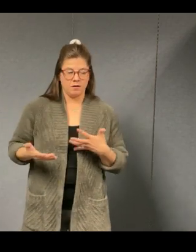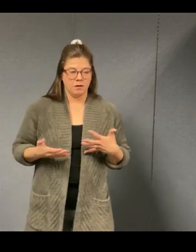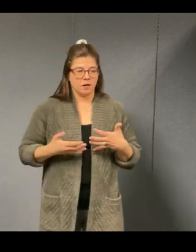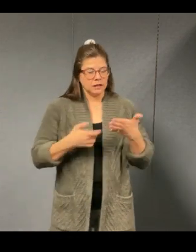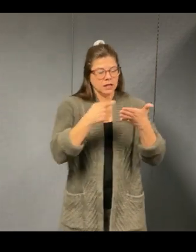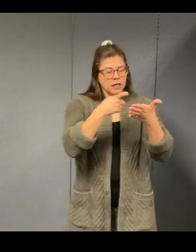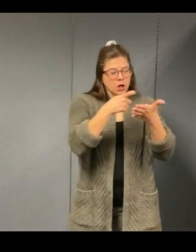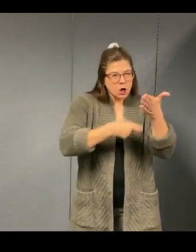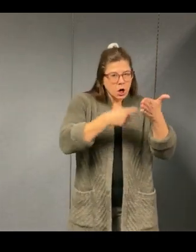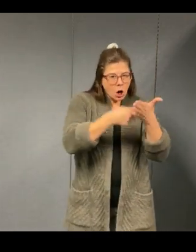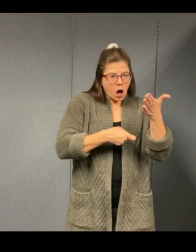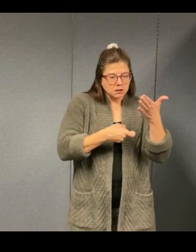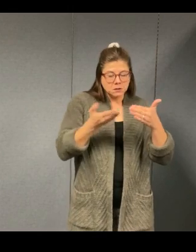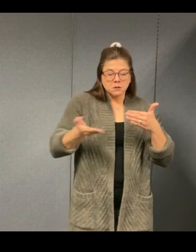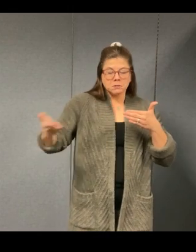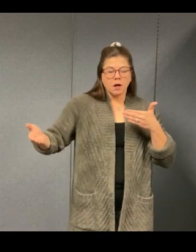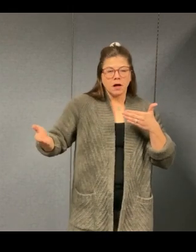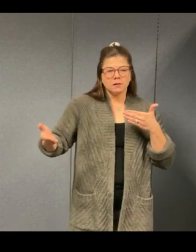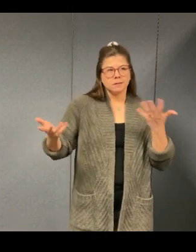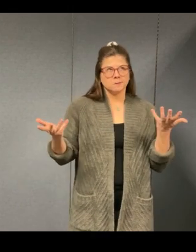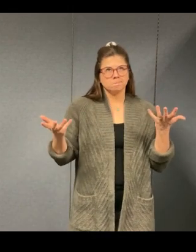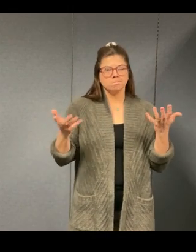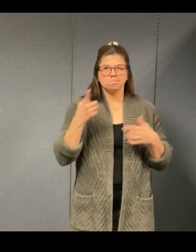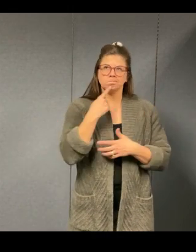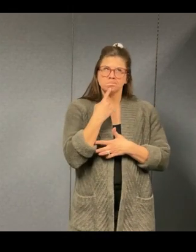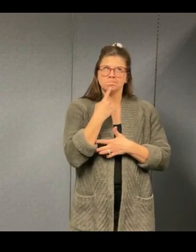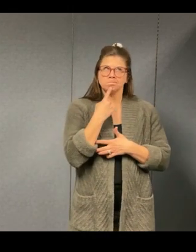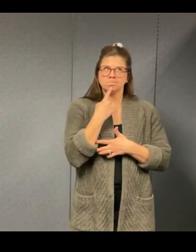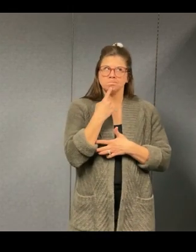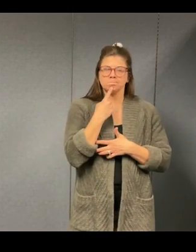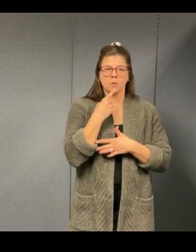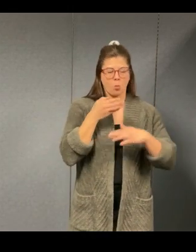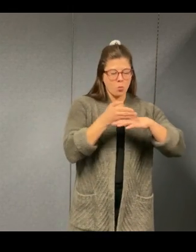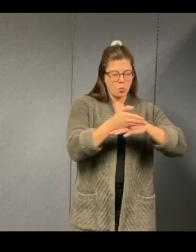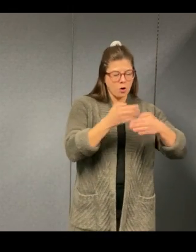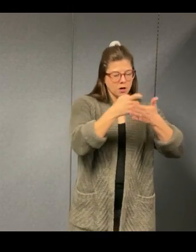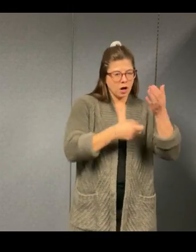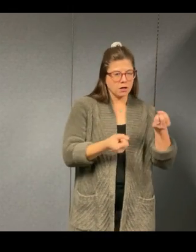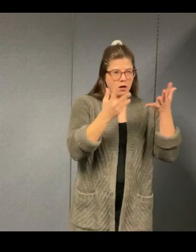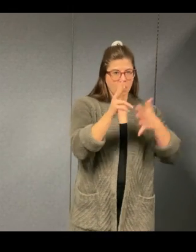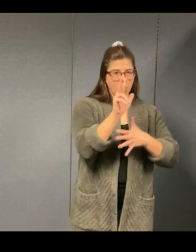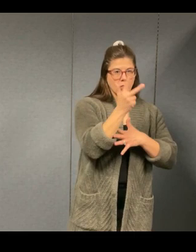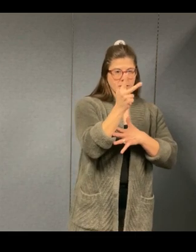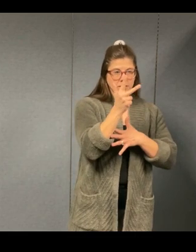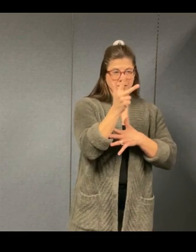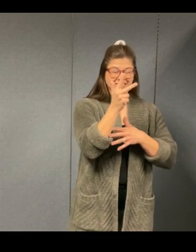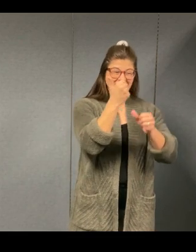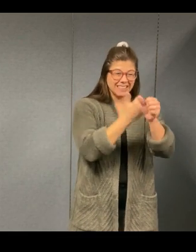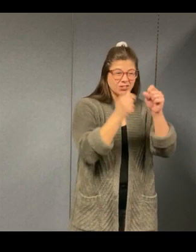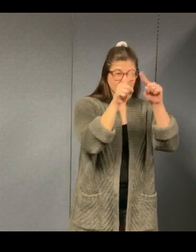of the materials are, let's see, the wood costs $3 per square foot,